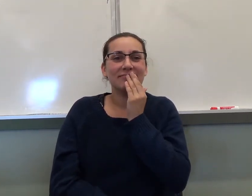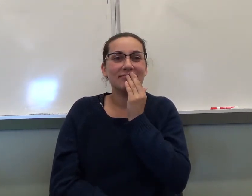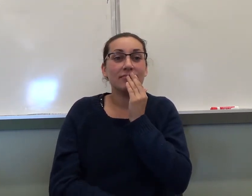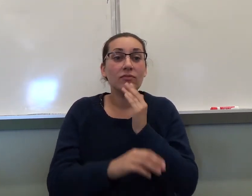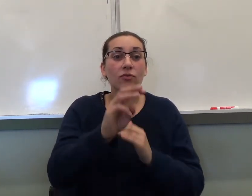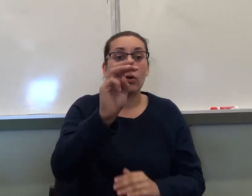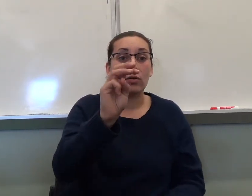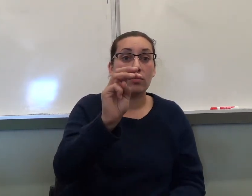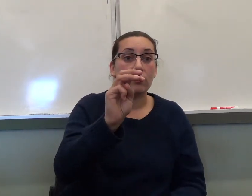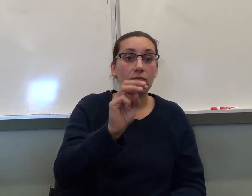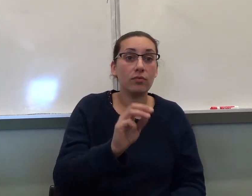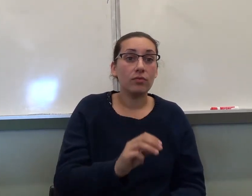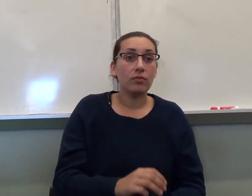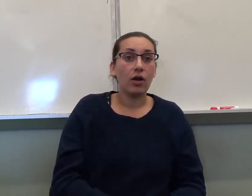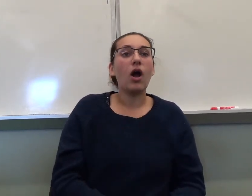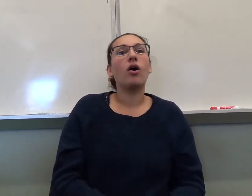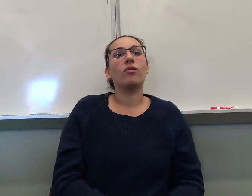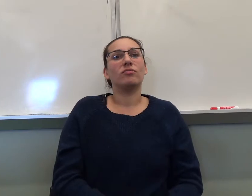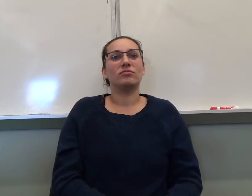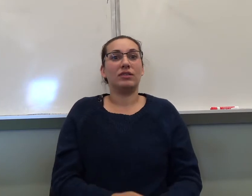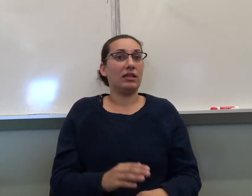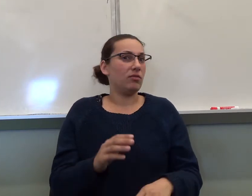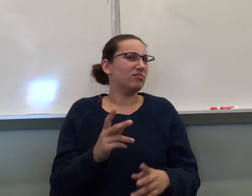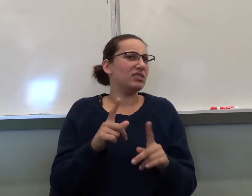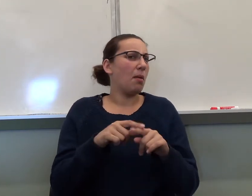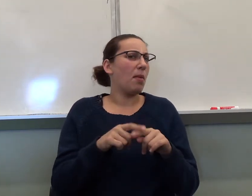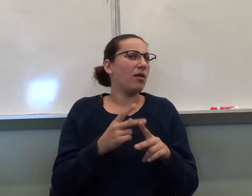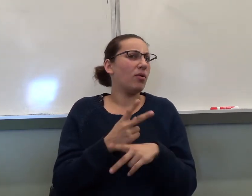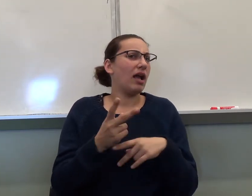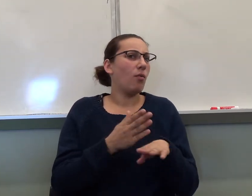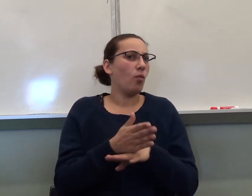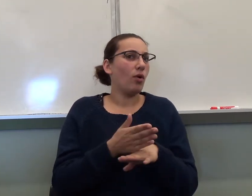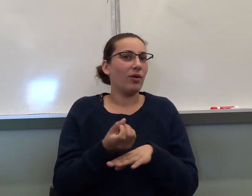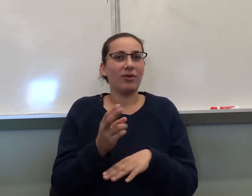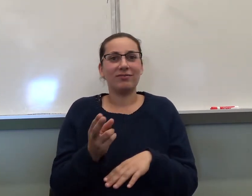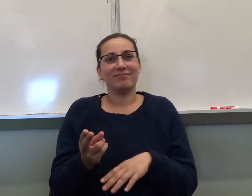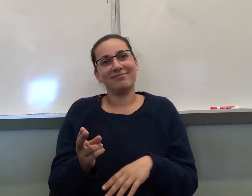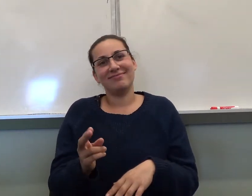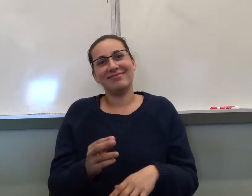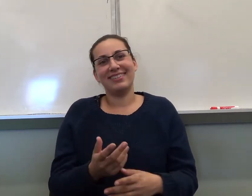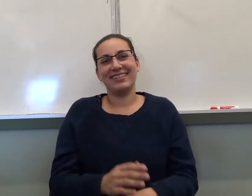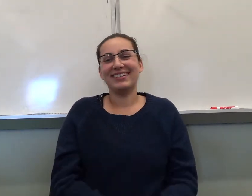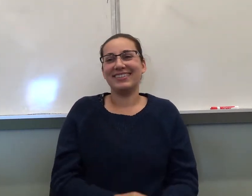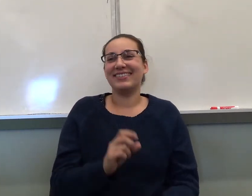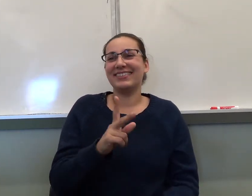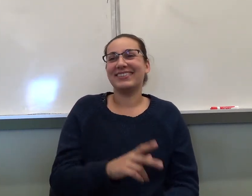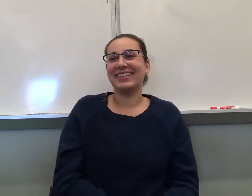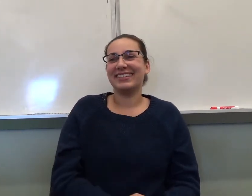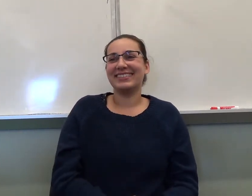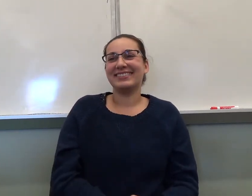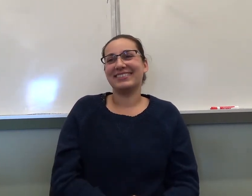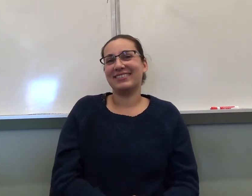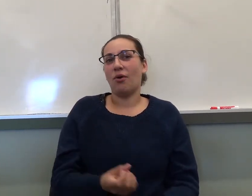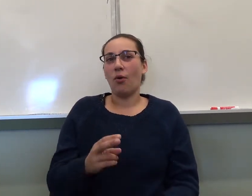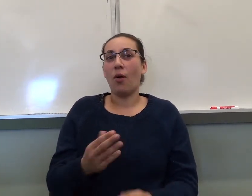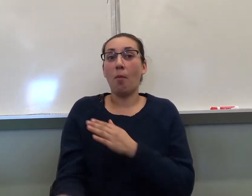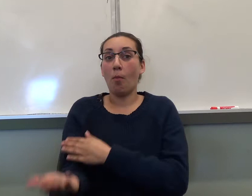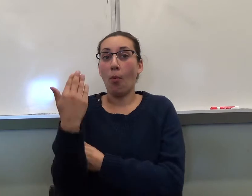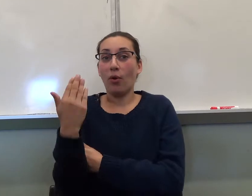centimeters. Centimeters is right here, right? And you want to go to kilometers. So how do you do that? You jump hopscotch.